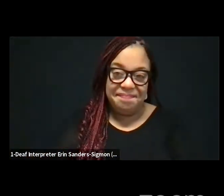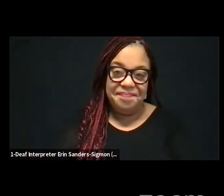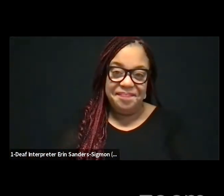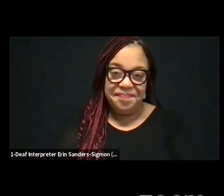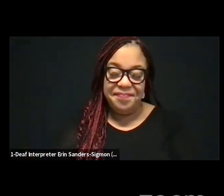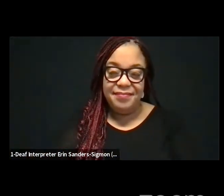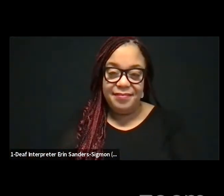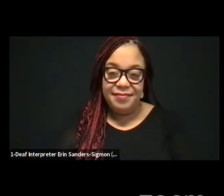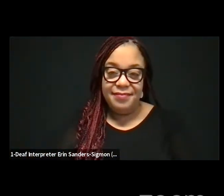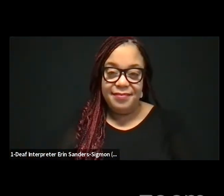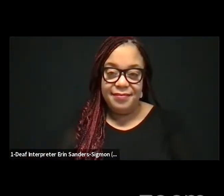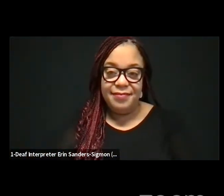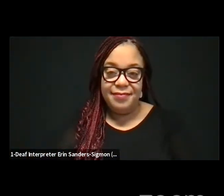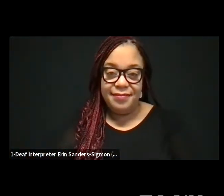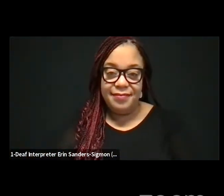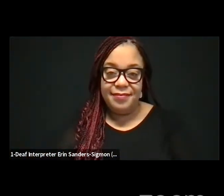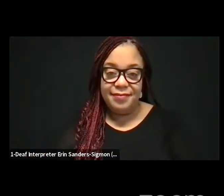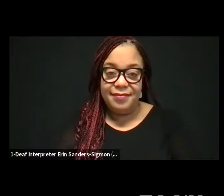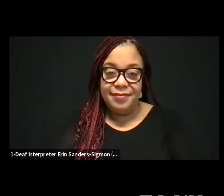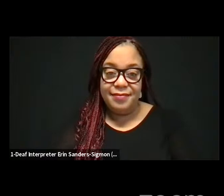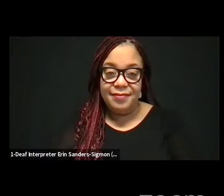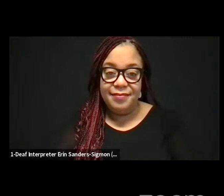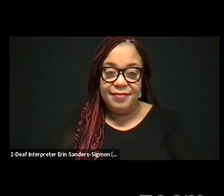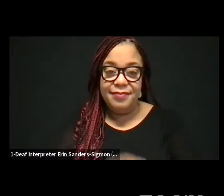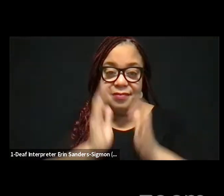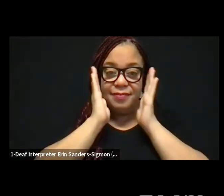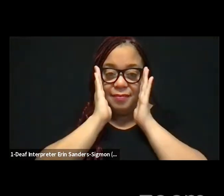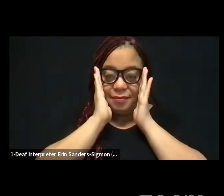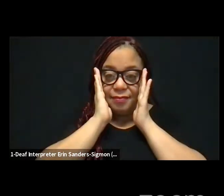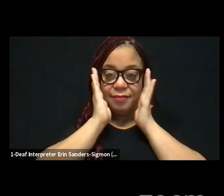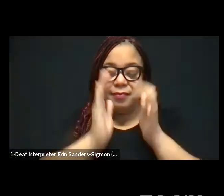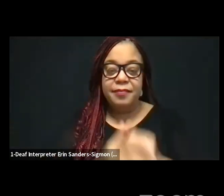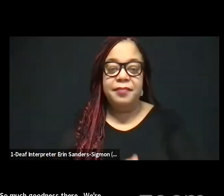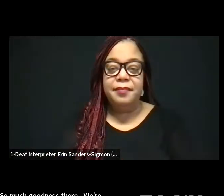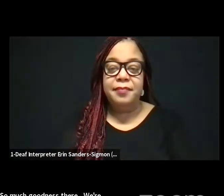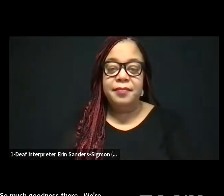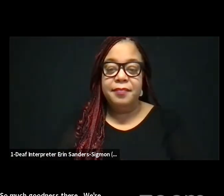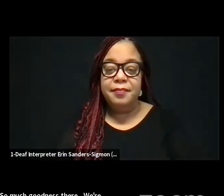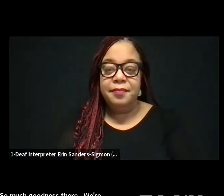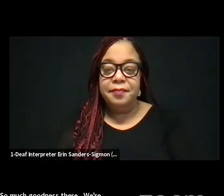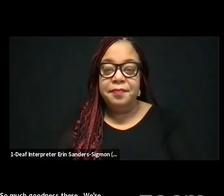So much goodness there. We're gonna go ahead and pass it to Anne.